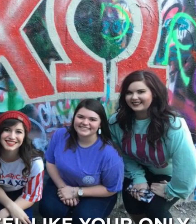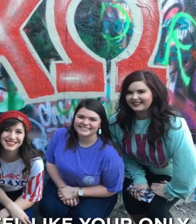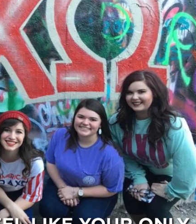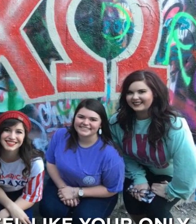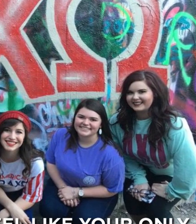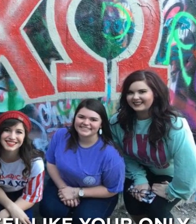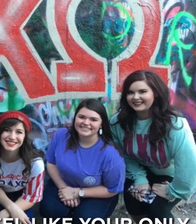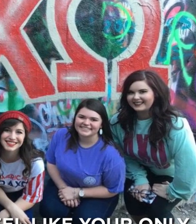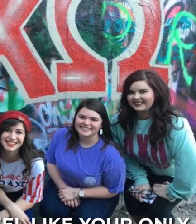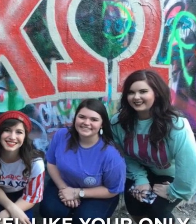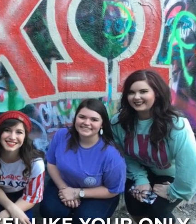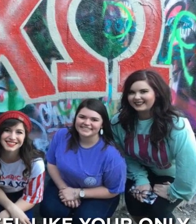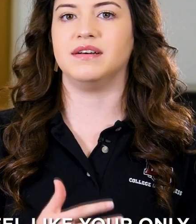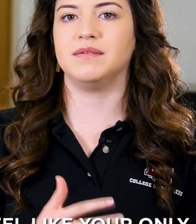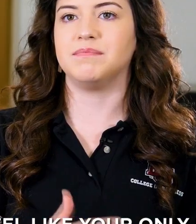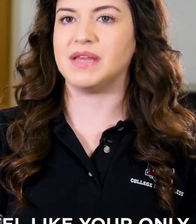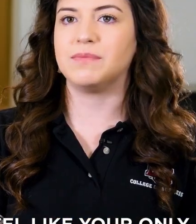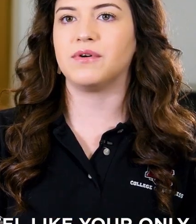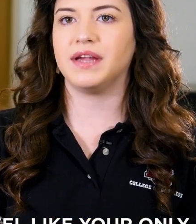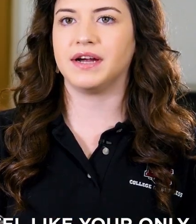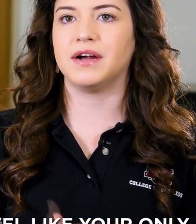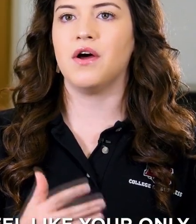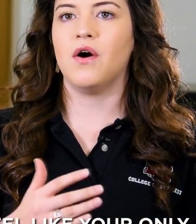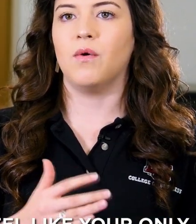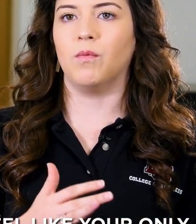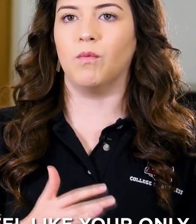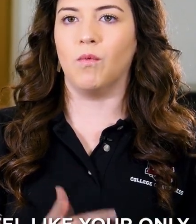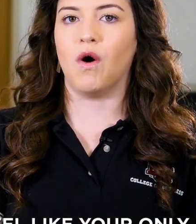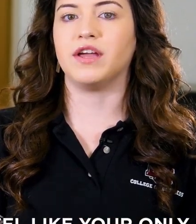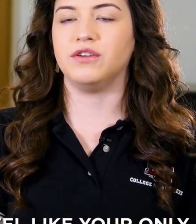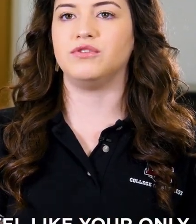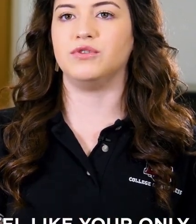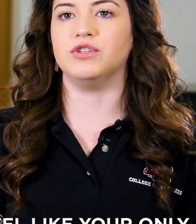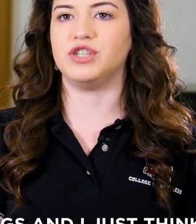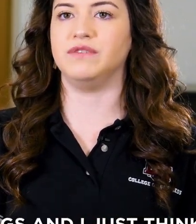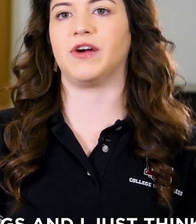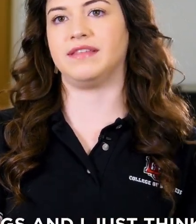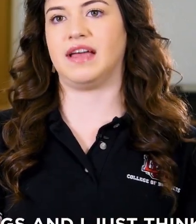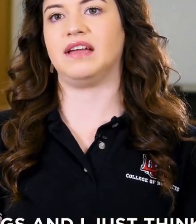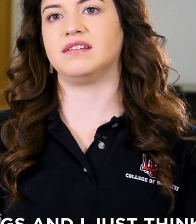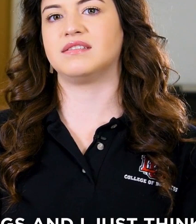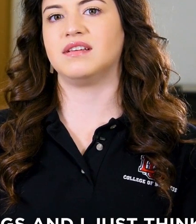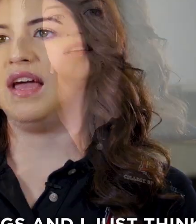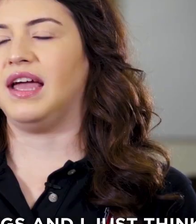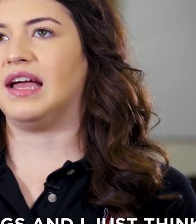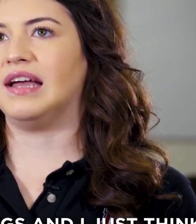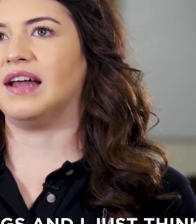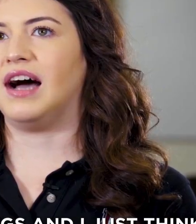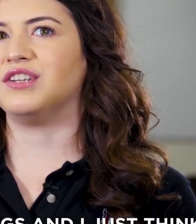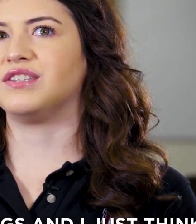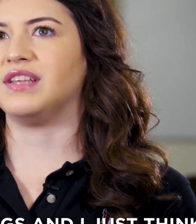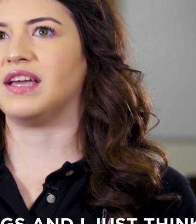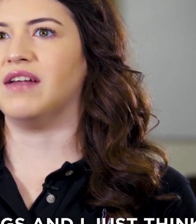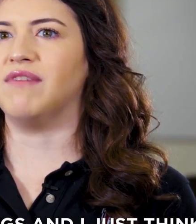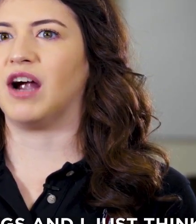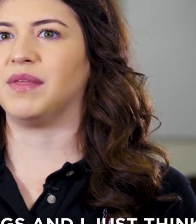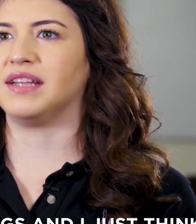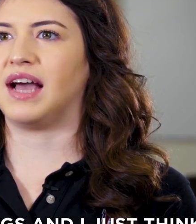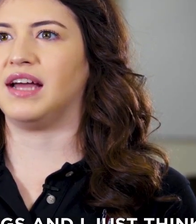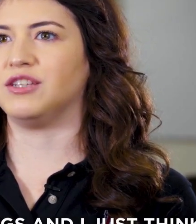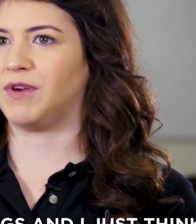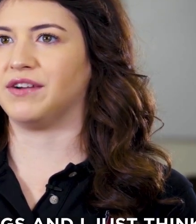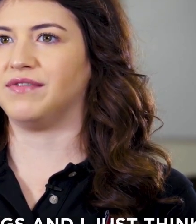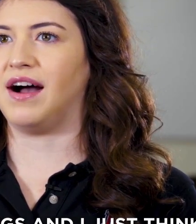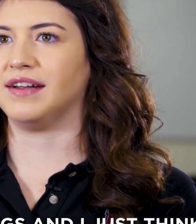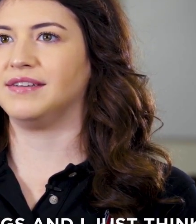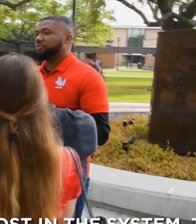limits are yourself. The people here want you to achieve great things. And I just think an environment